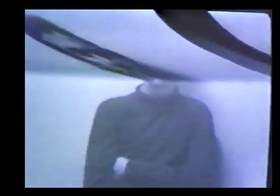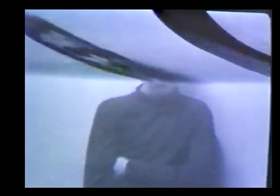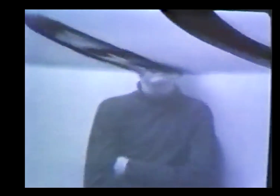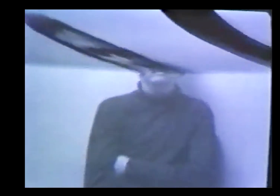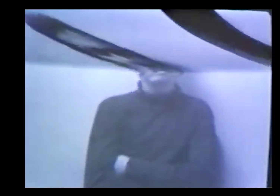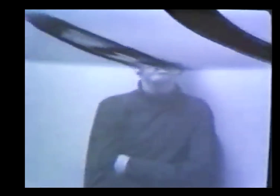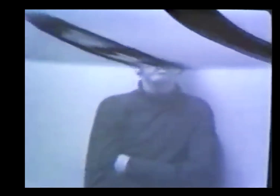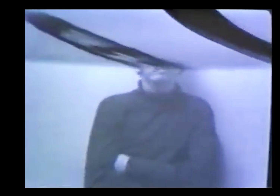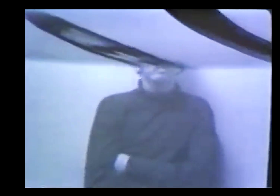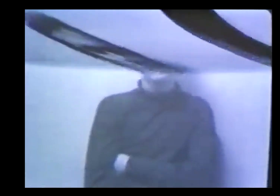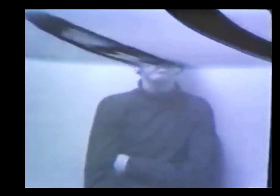Oops.